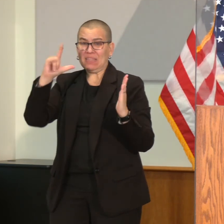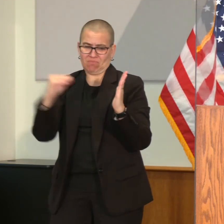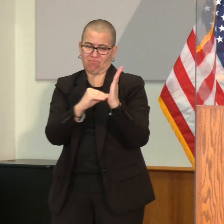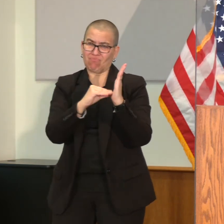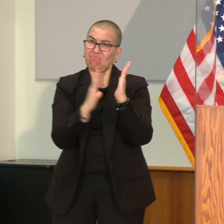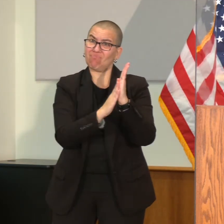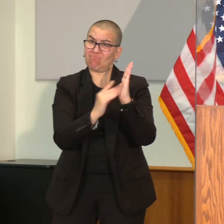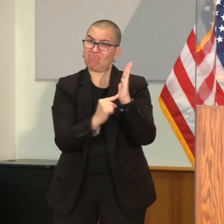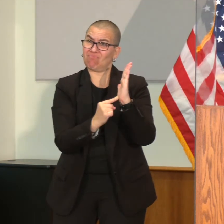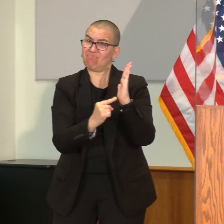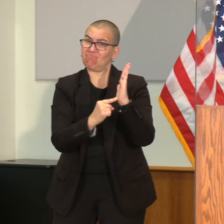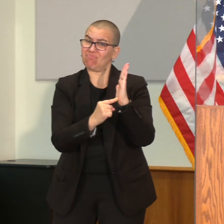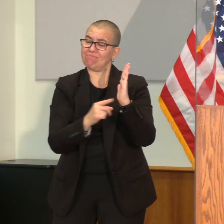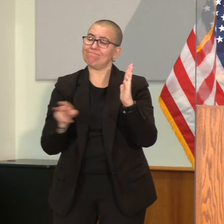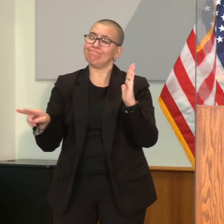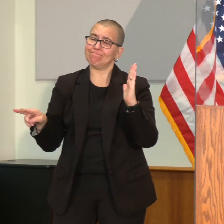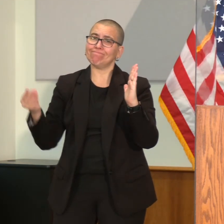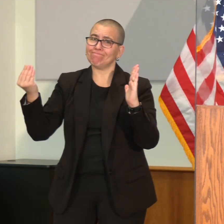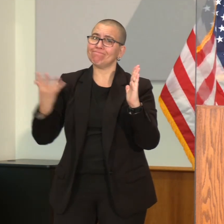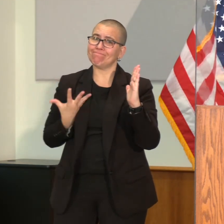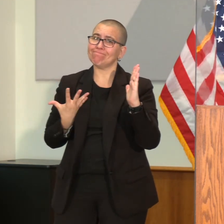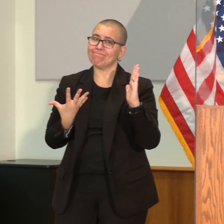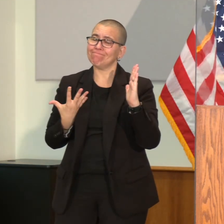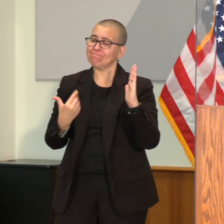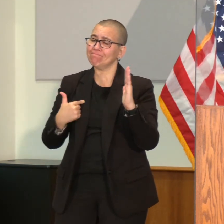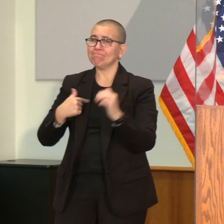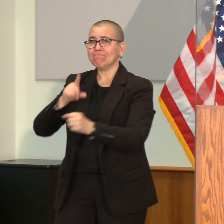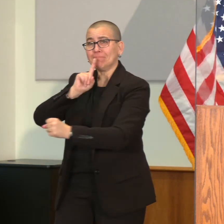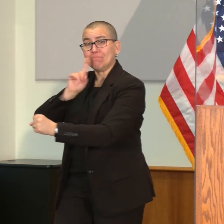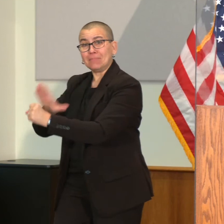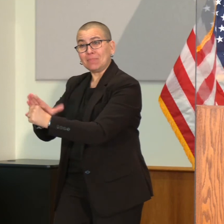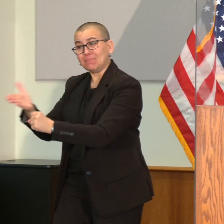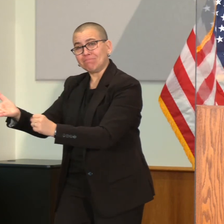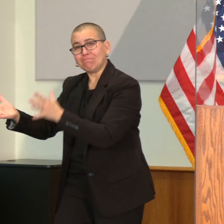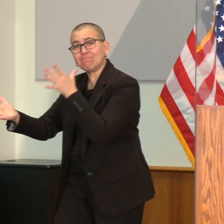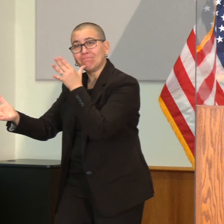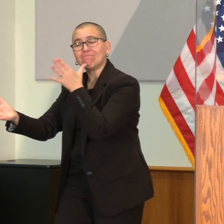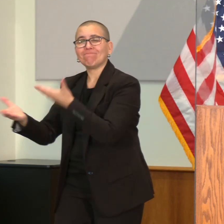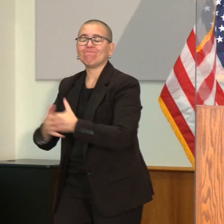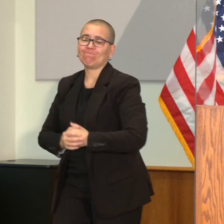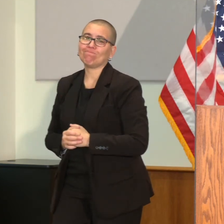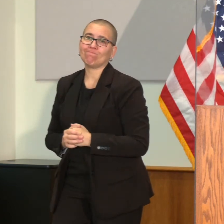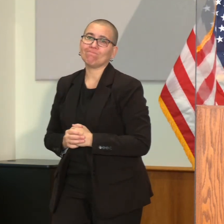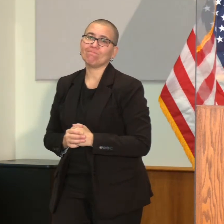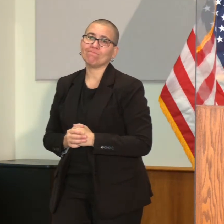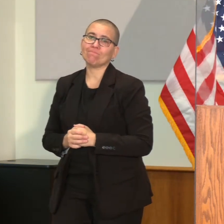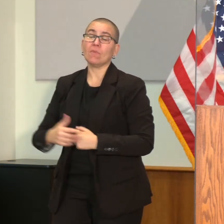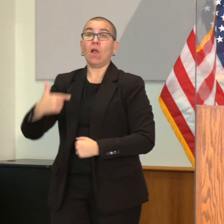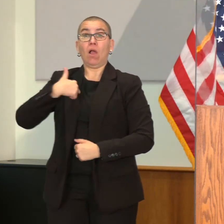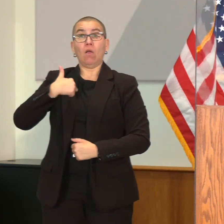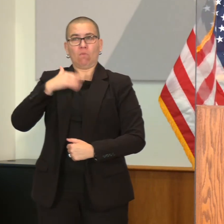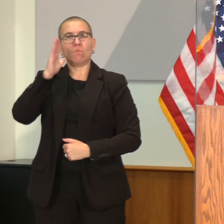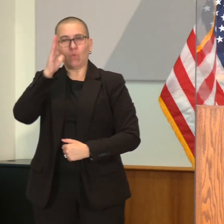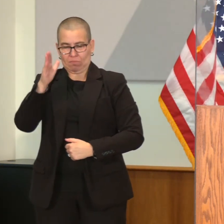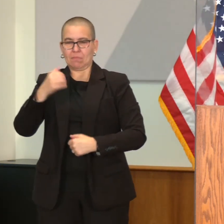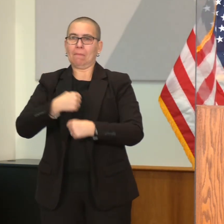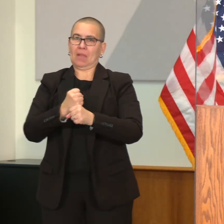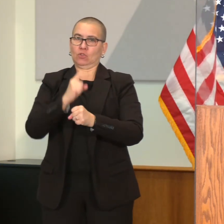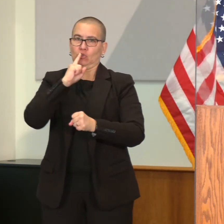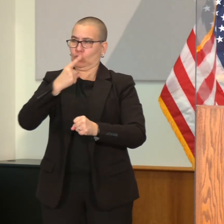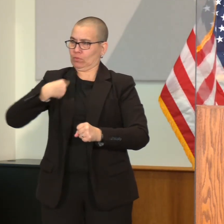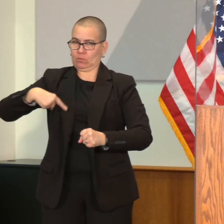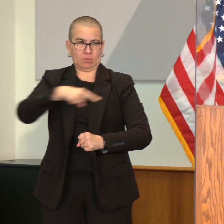So I made a commitment and a promise to her to do everything that I can to ensure that we move forward